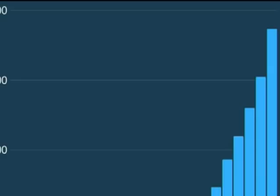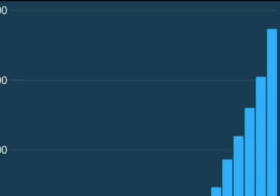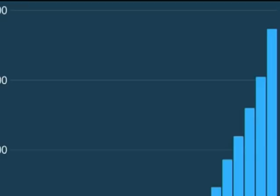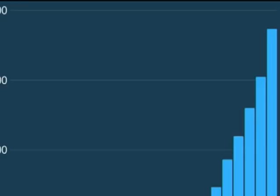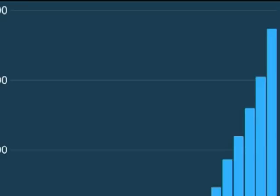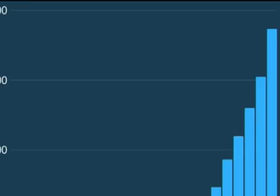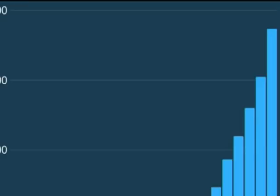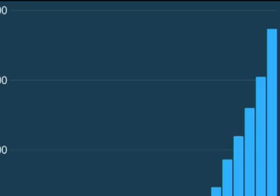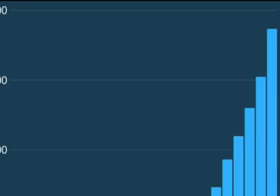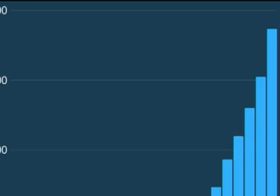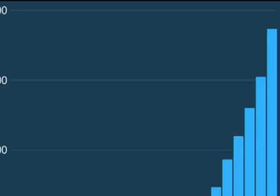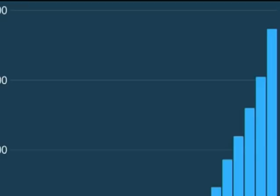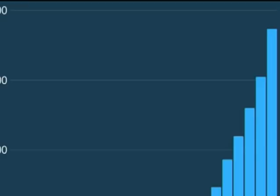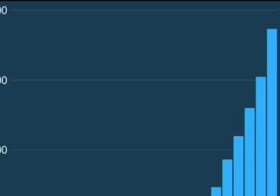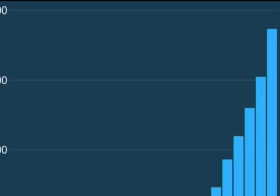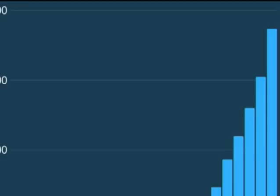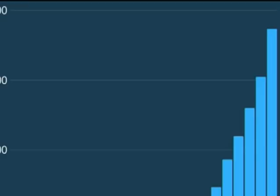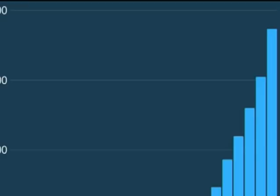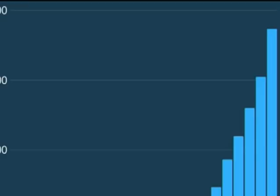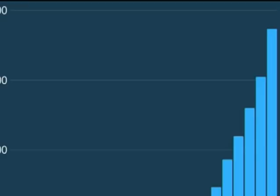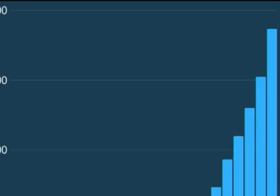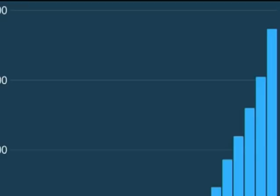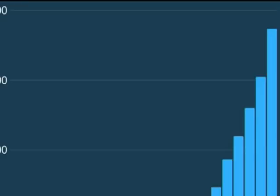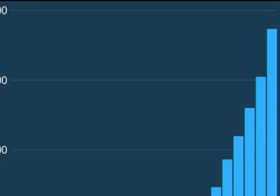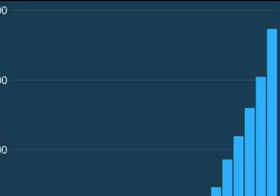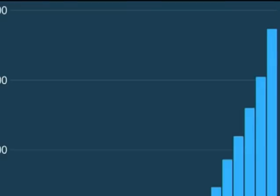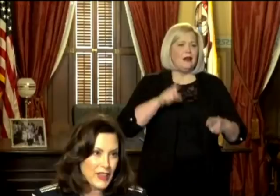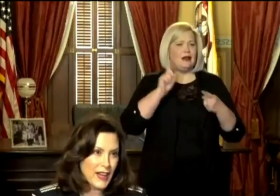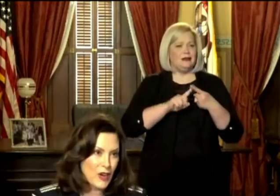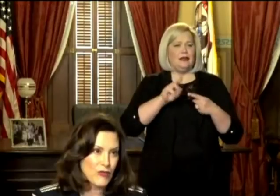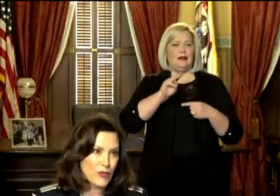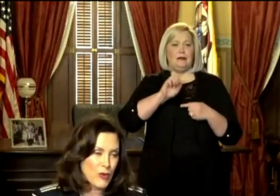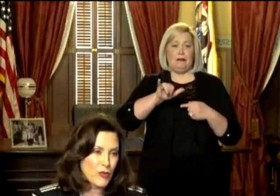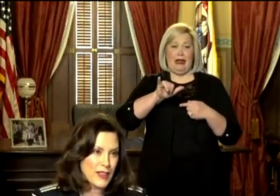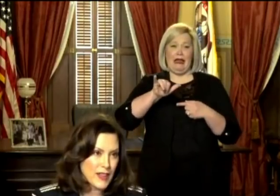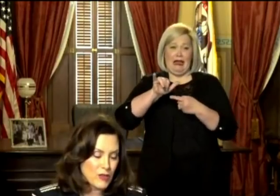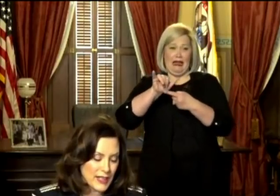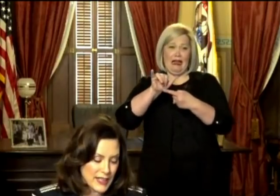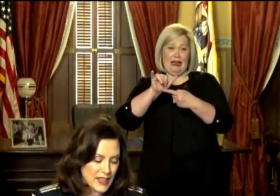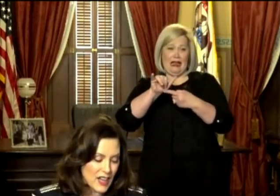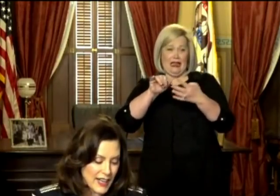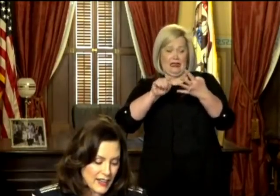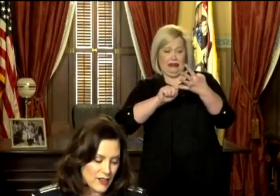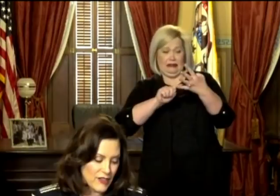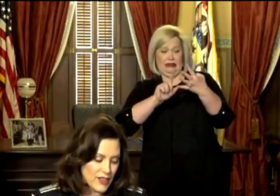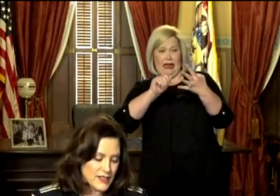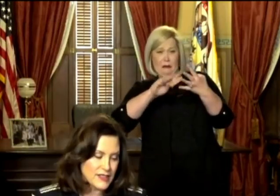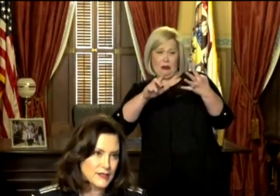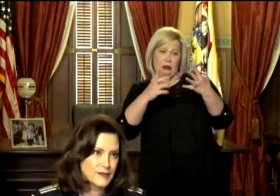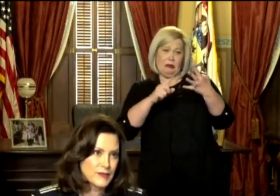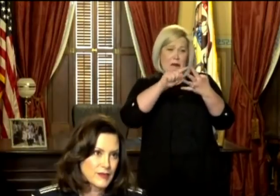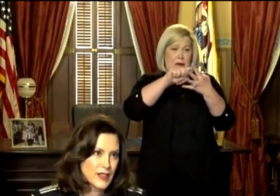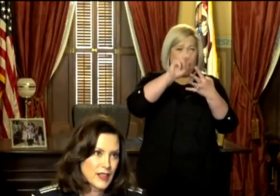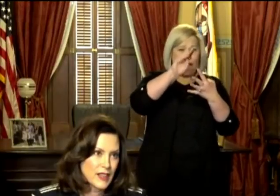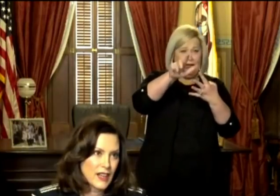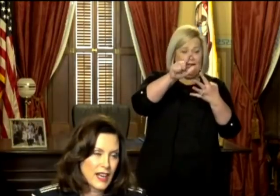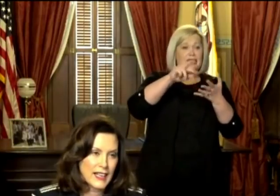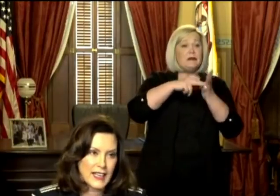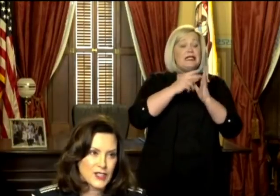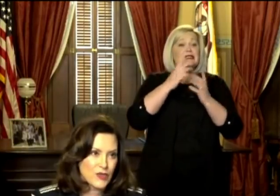not end April, beginning of May. For a month, we'll hit the height of